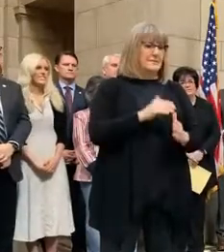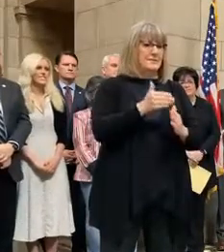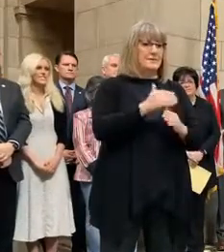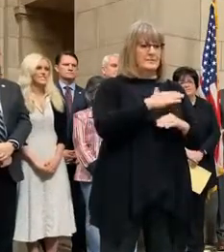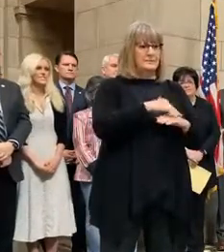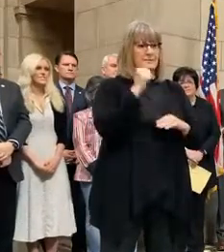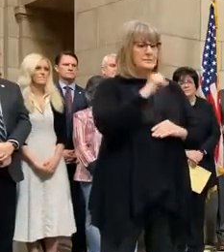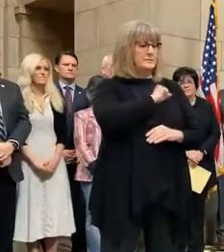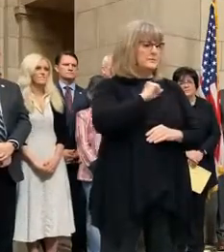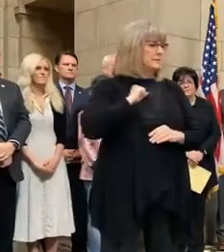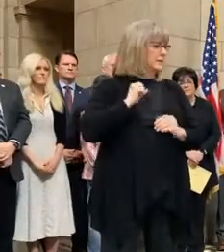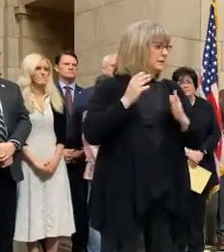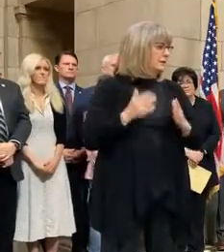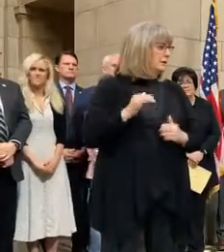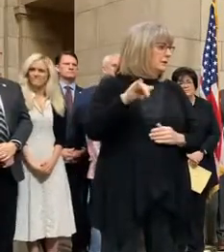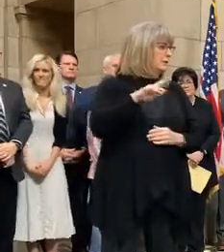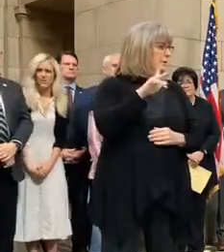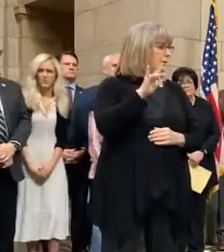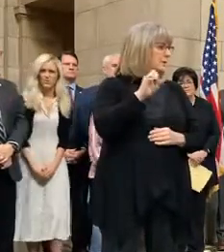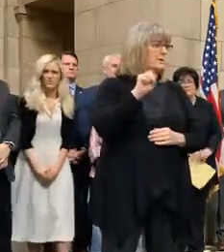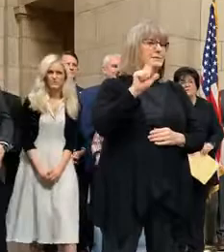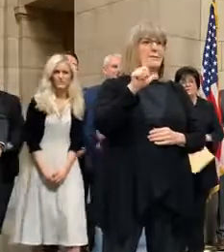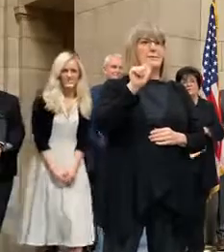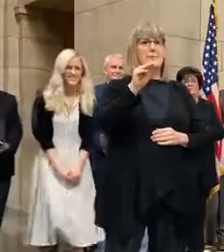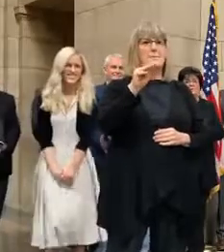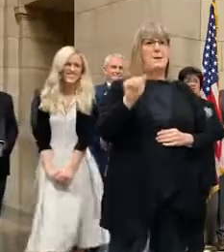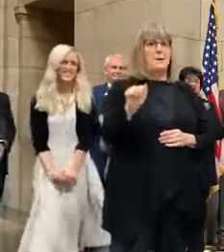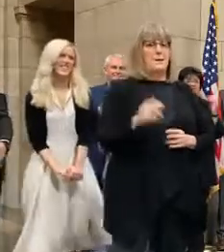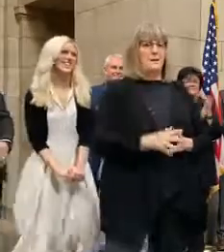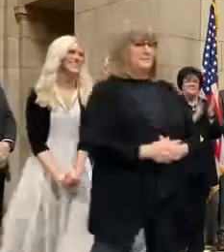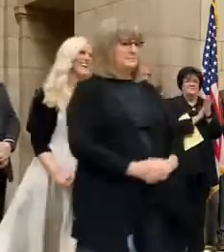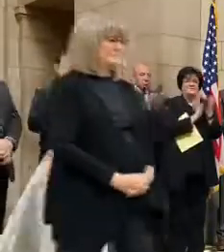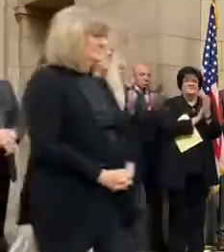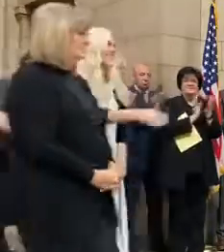Next, I'd like to call up Senator Julie Salama.